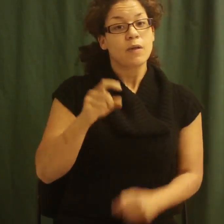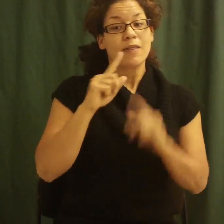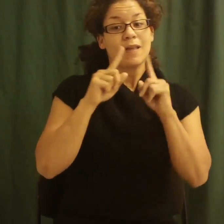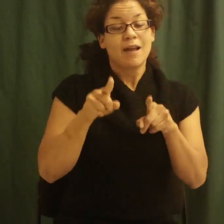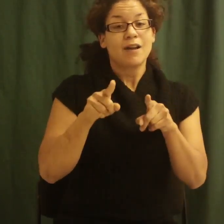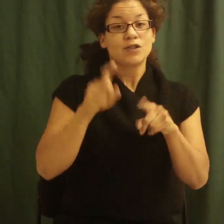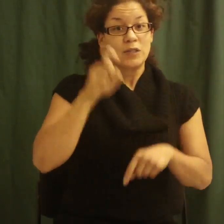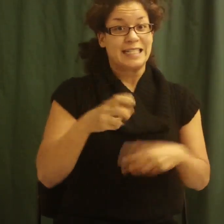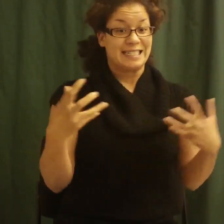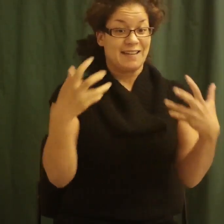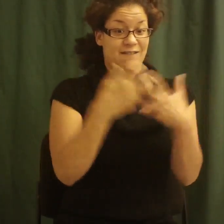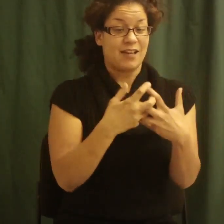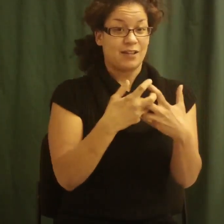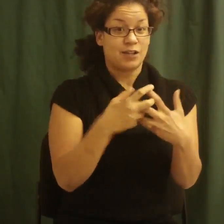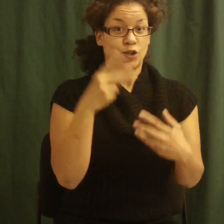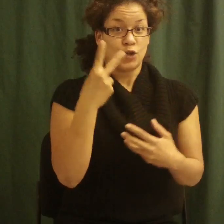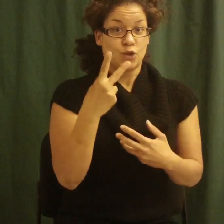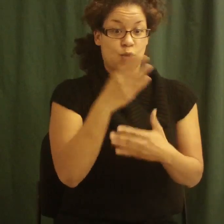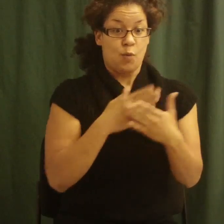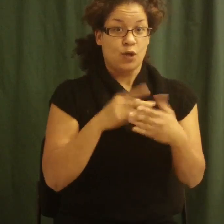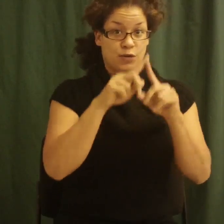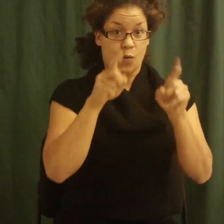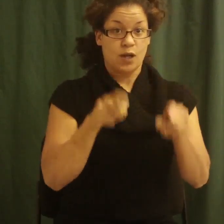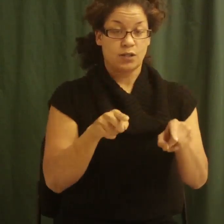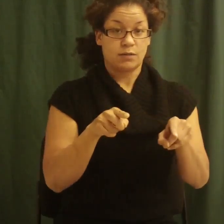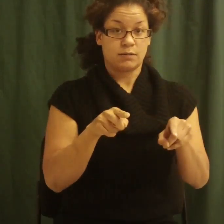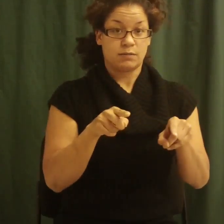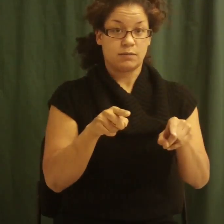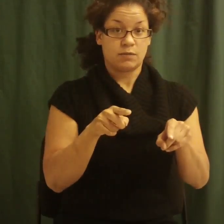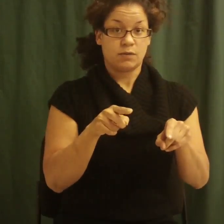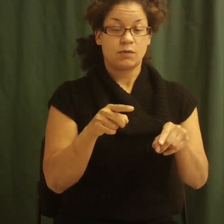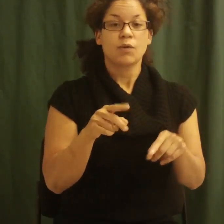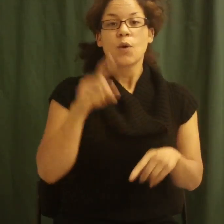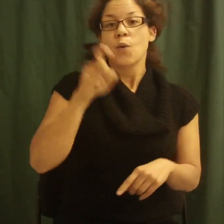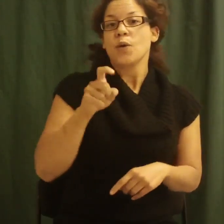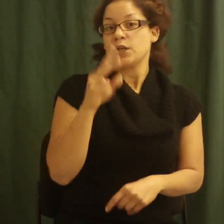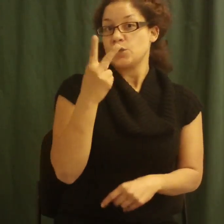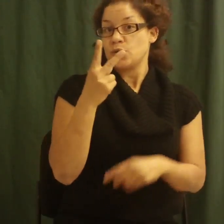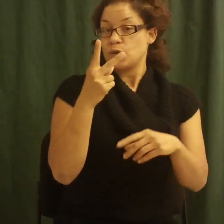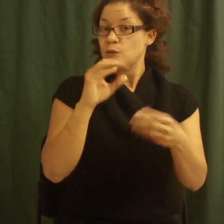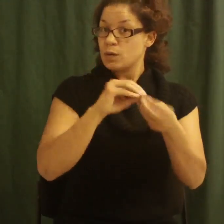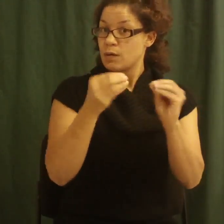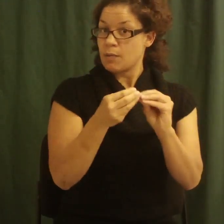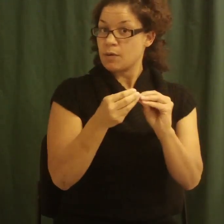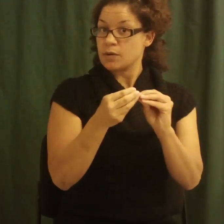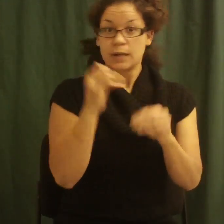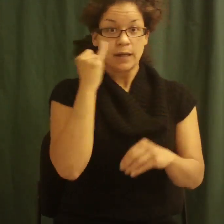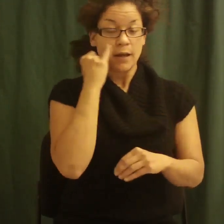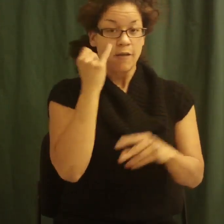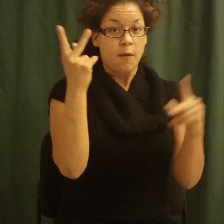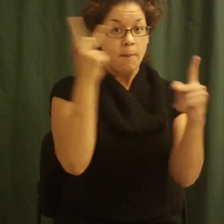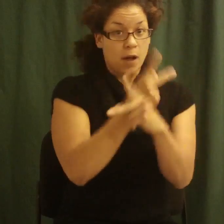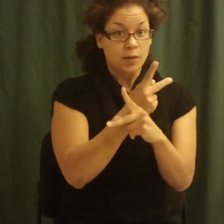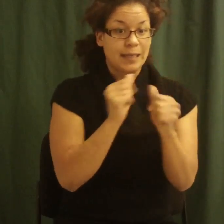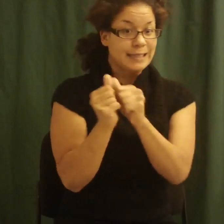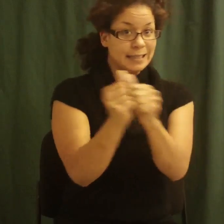So you're going to look for two numbers that when you multiply them together, you get 156. When you add them together, you get